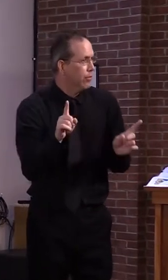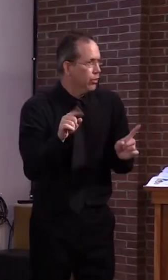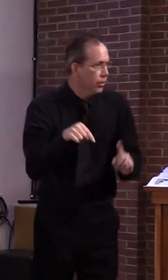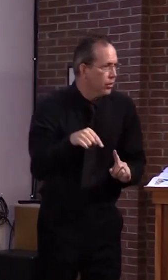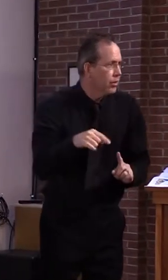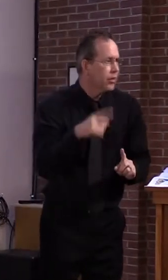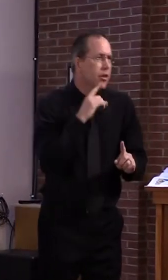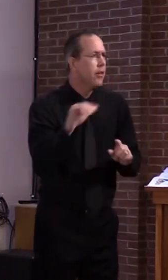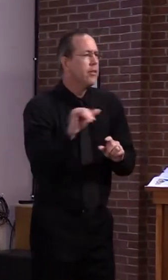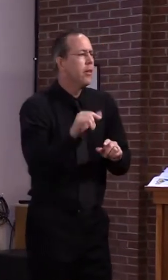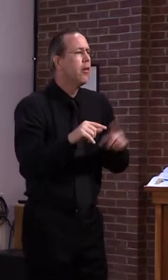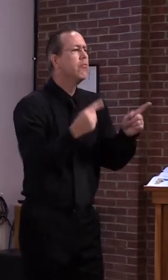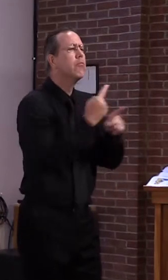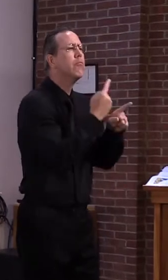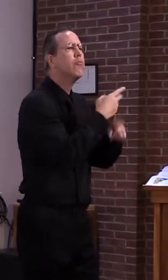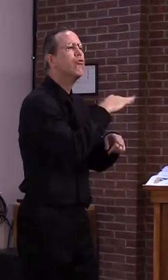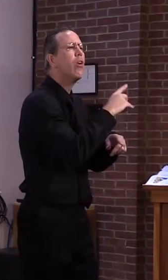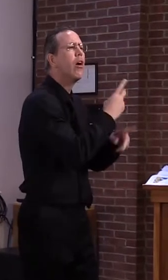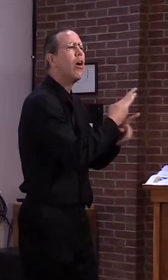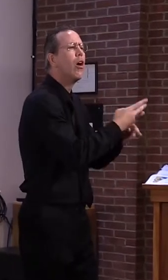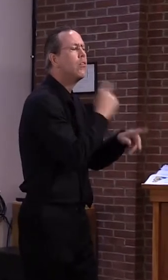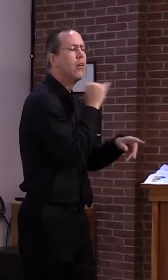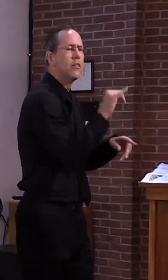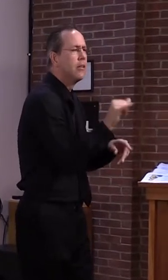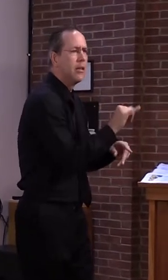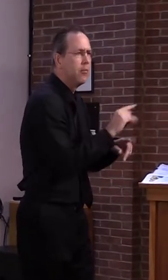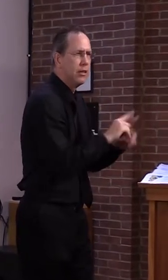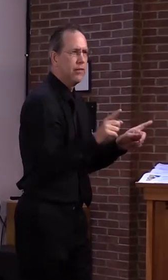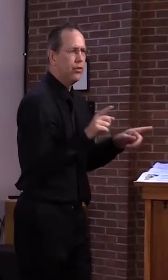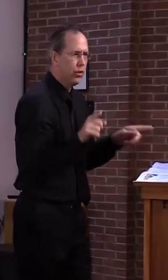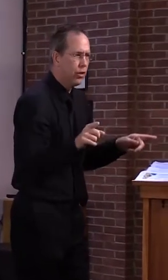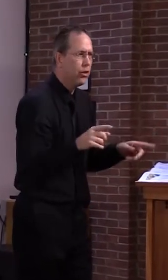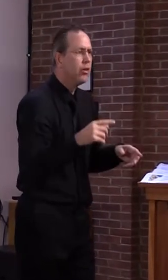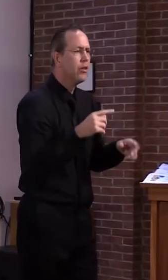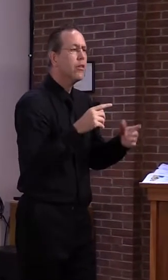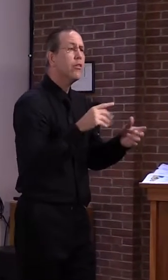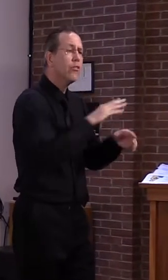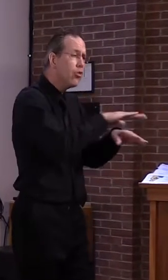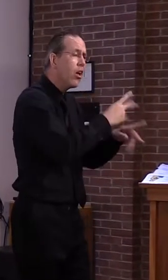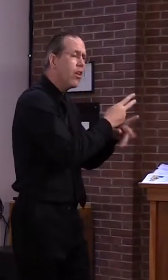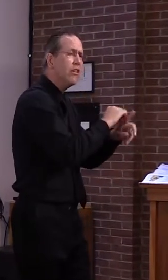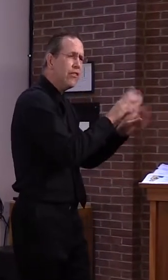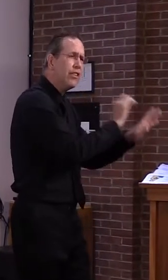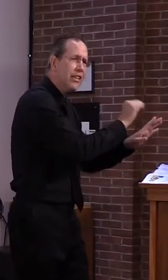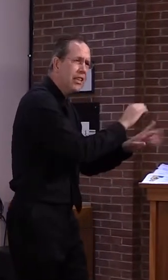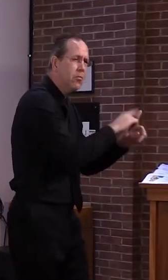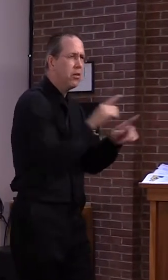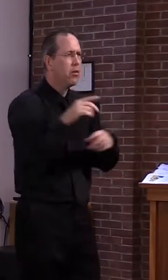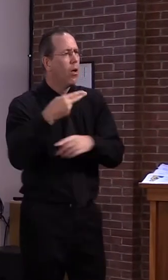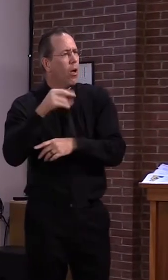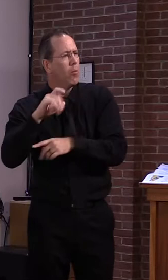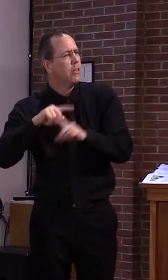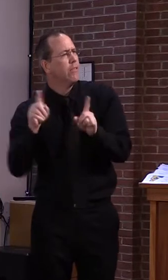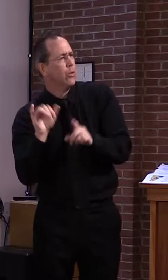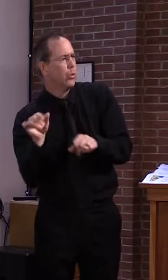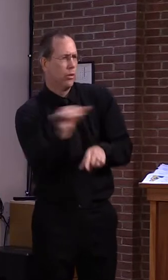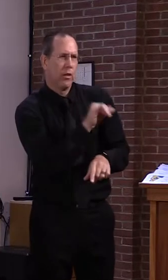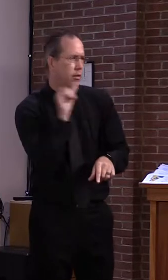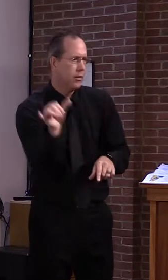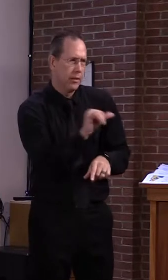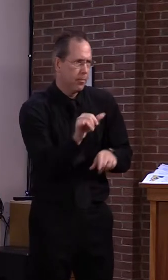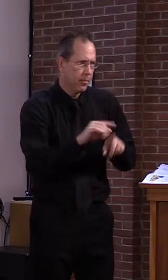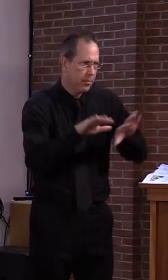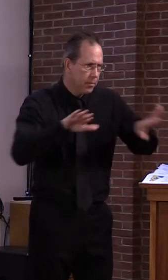pandemic. And one of the things that I'm most proud of with the governor's support, is what we've done